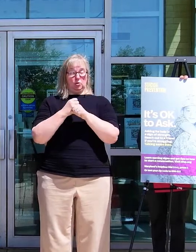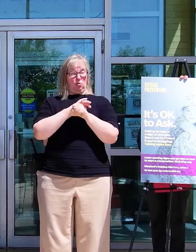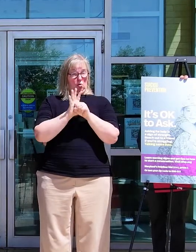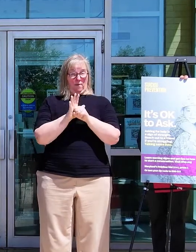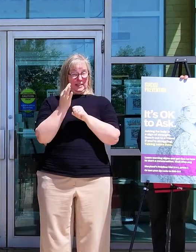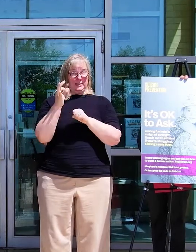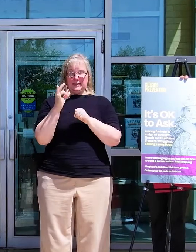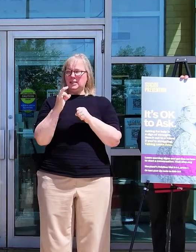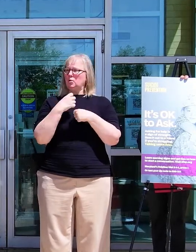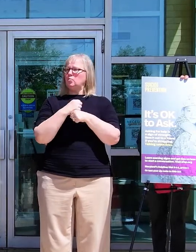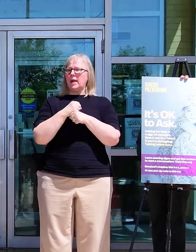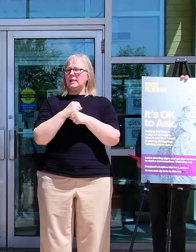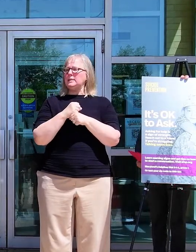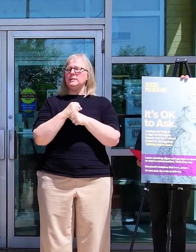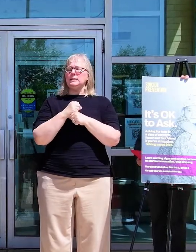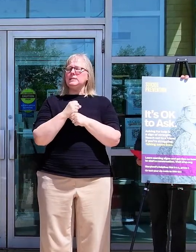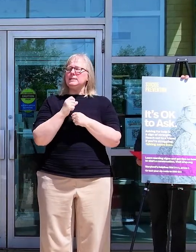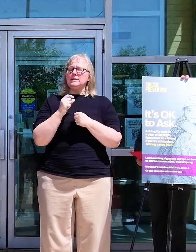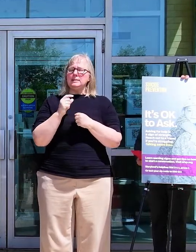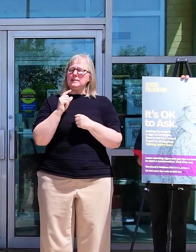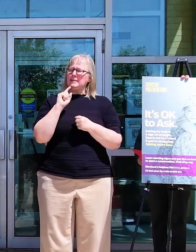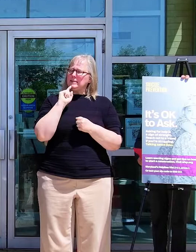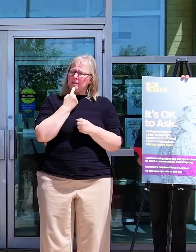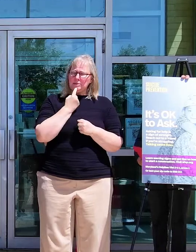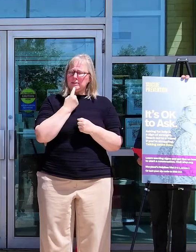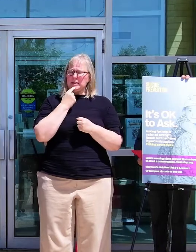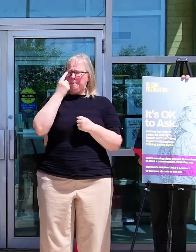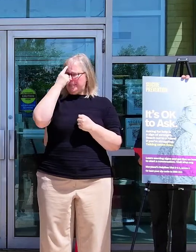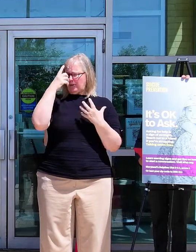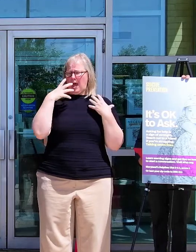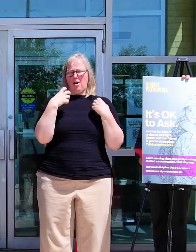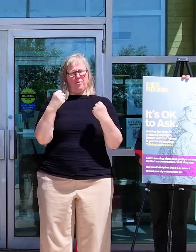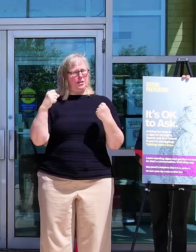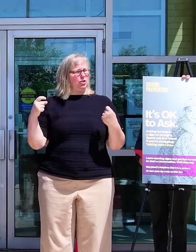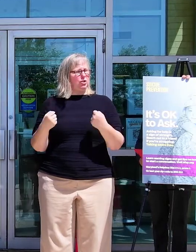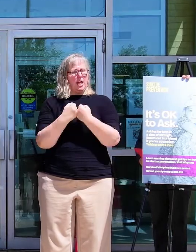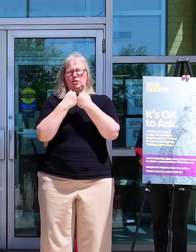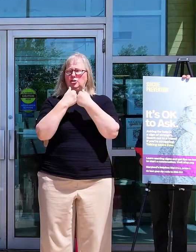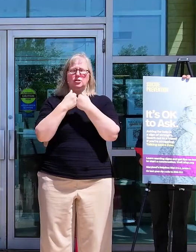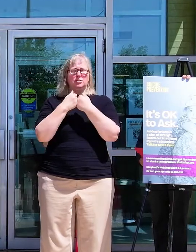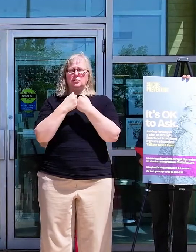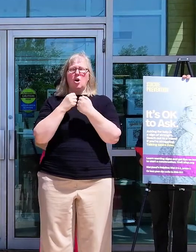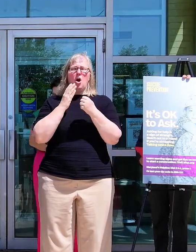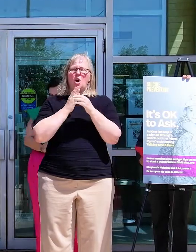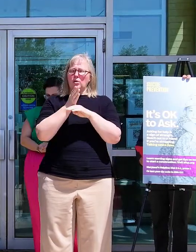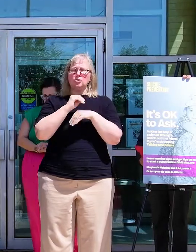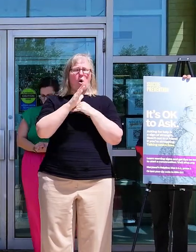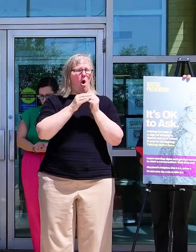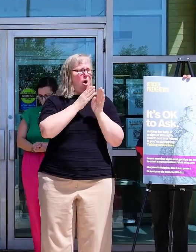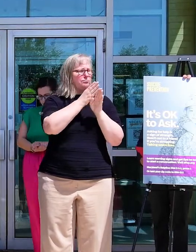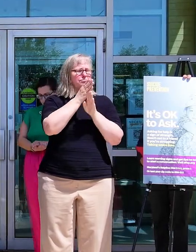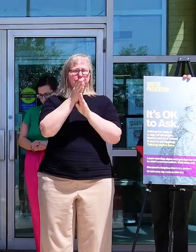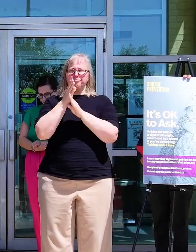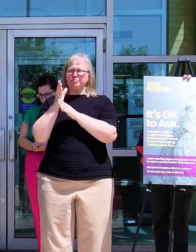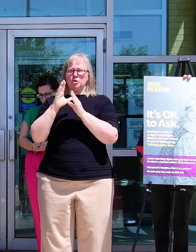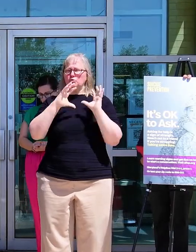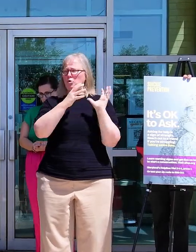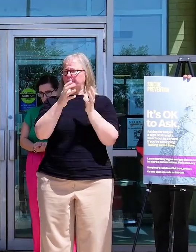COVID-19 has created significant mental health challenges across all demographics.